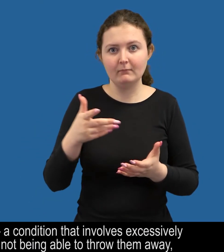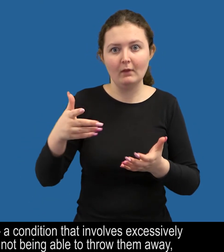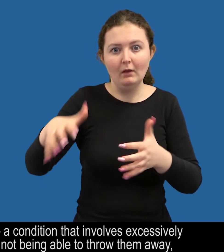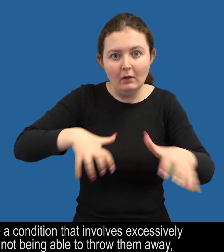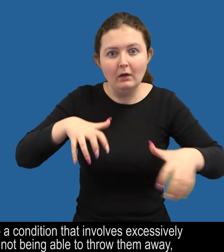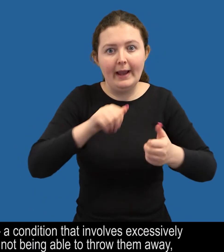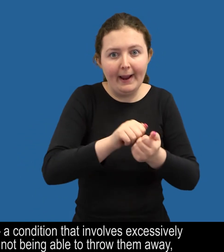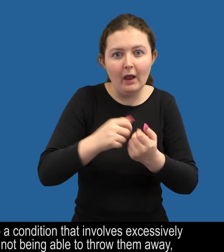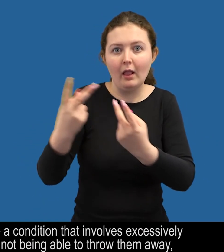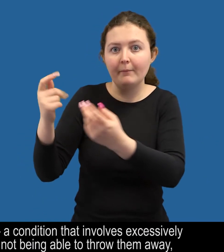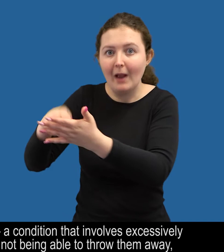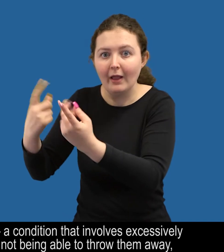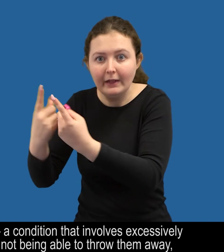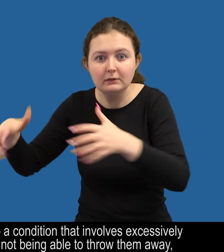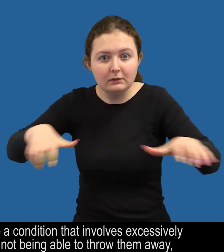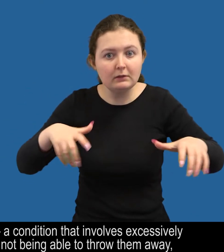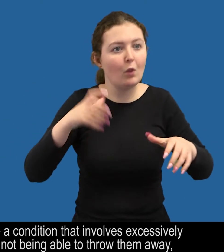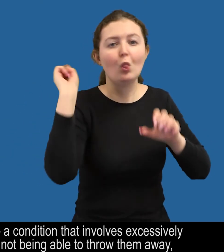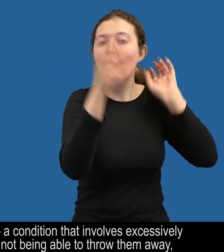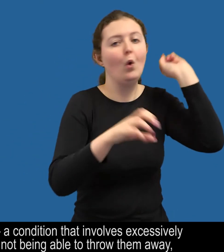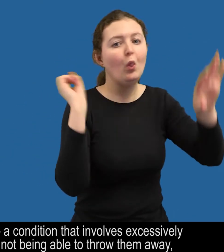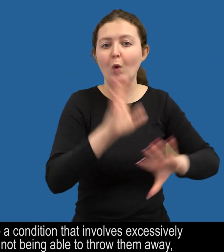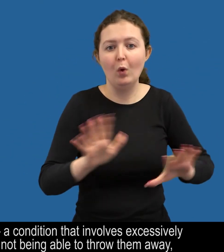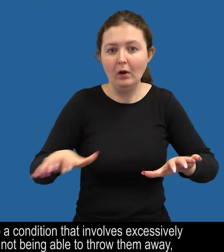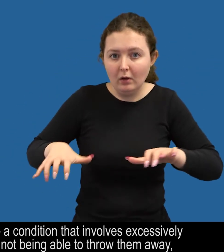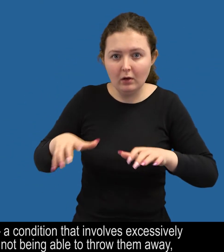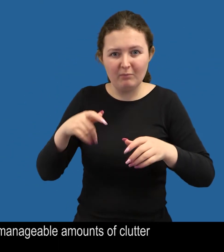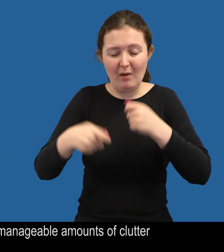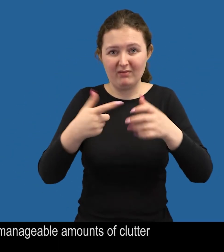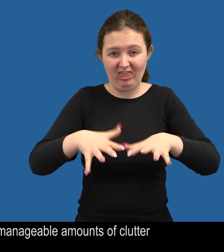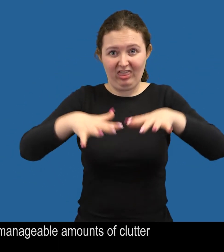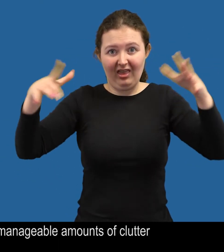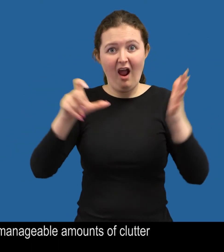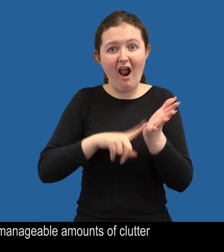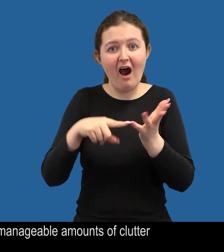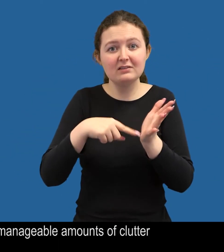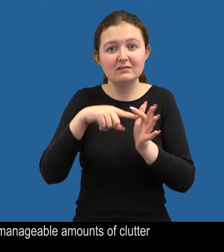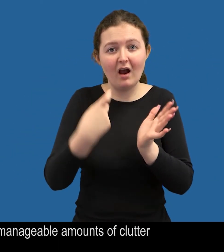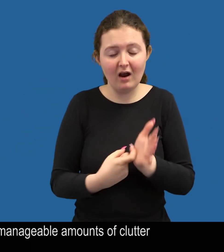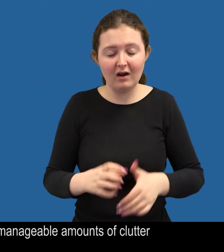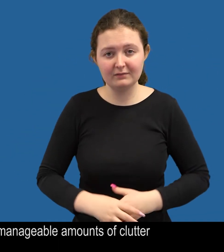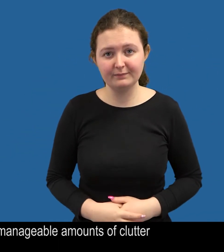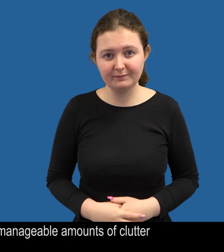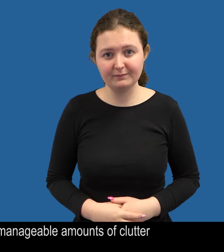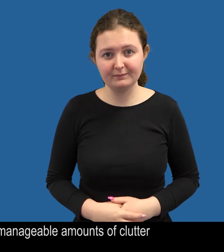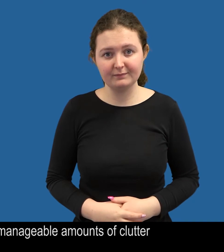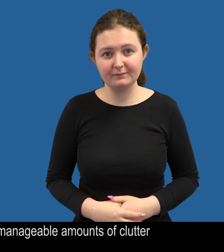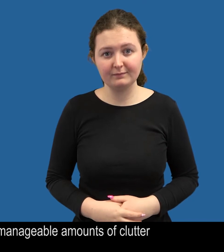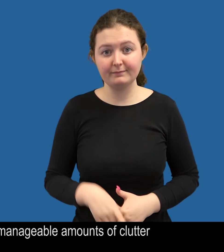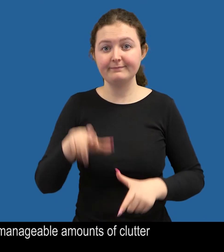a condition that involves excessively acquiring items and not being able to throw them away, resulting in unmanageable amounts of